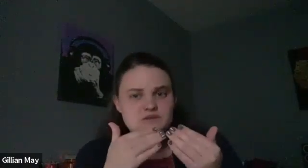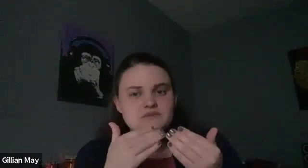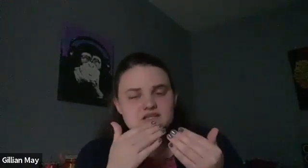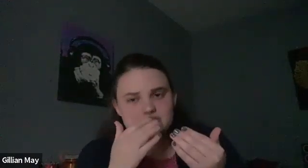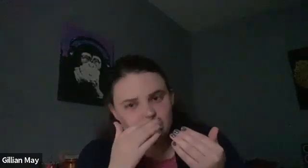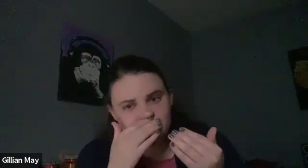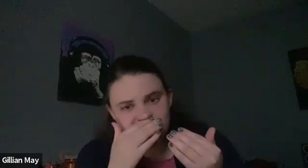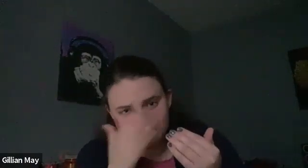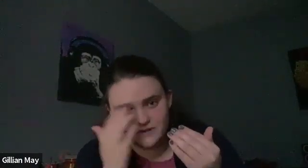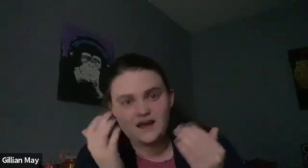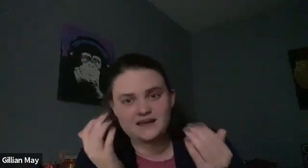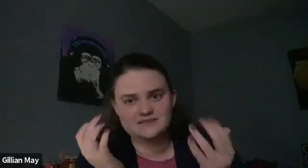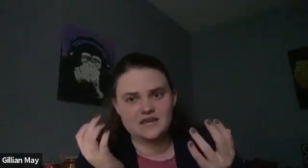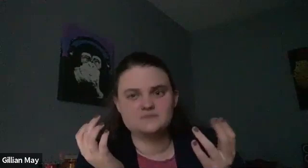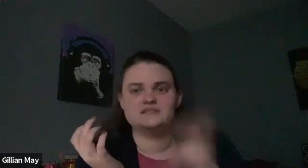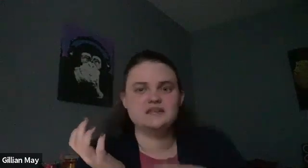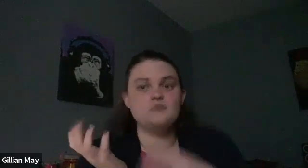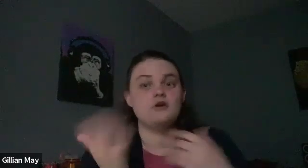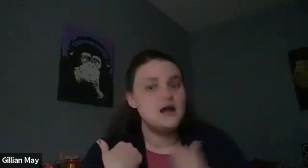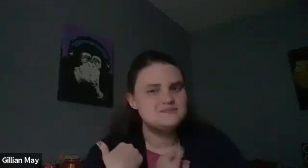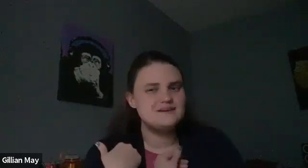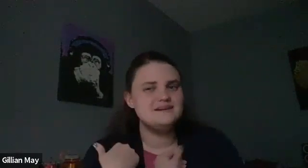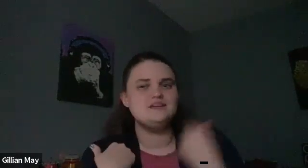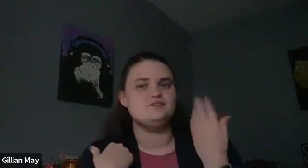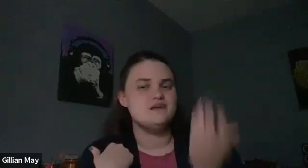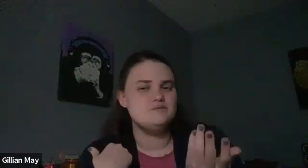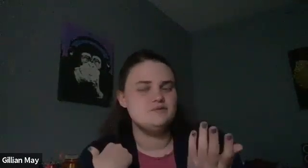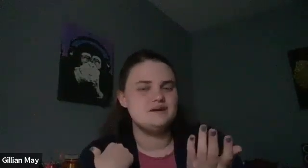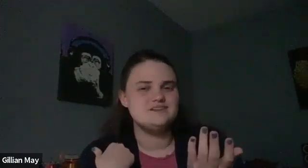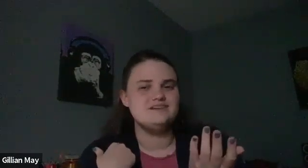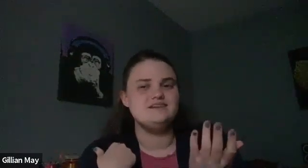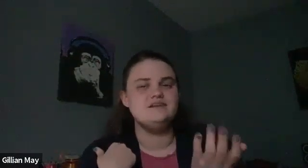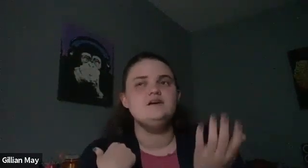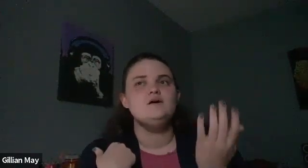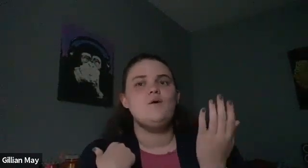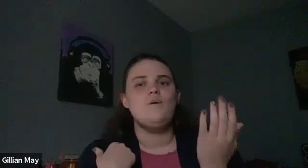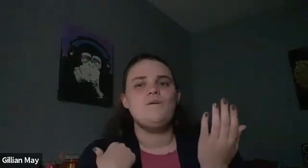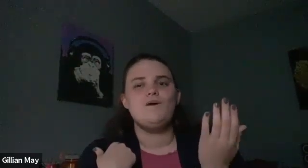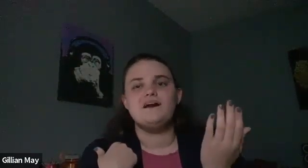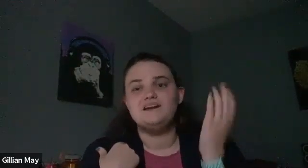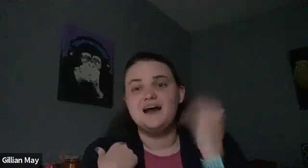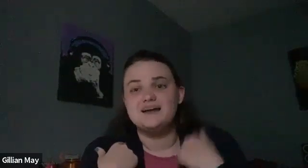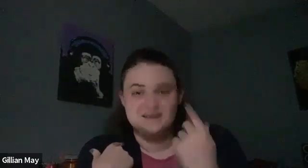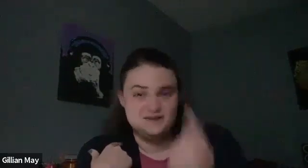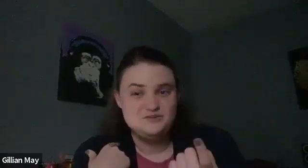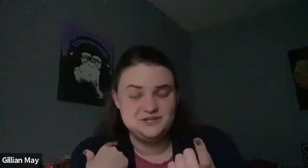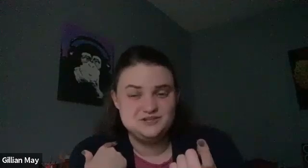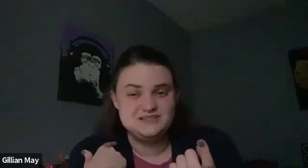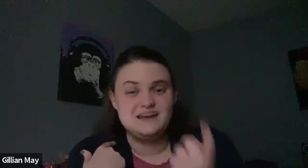because there will be different kinds of games, like some where I'm signing and you're telling me what I'm signing, or I tell you what you should sign and